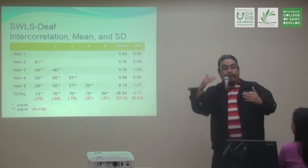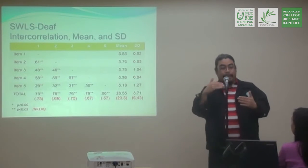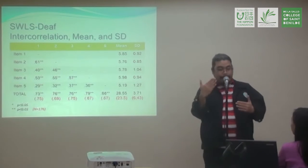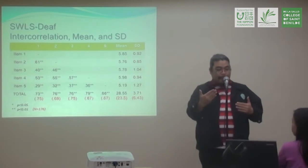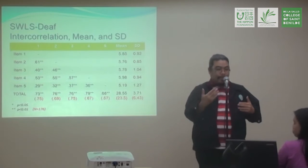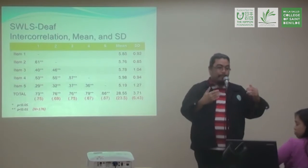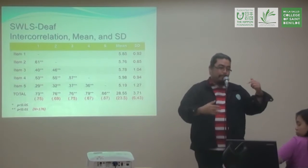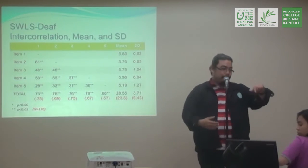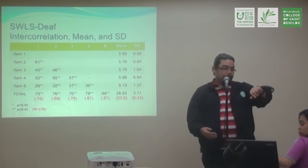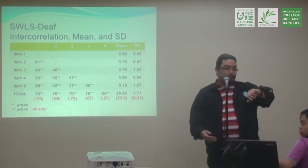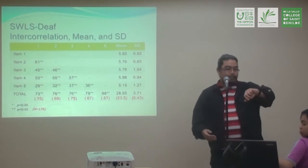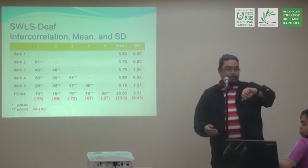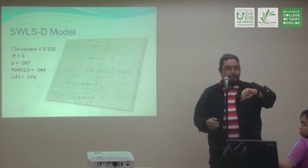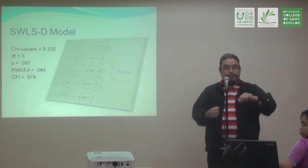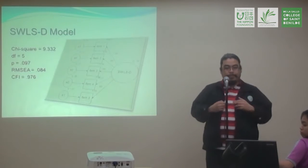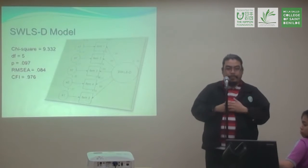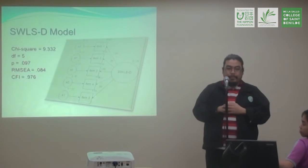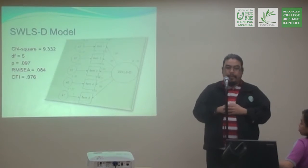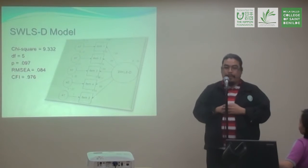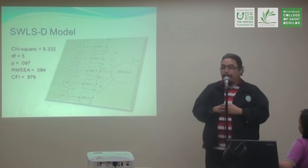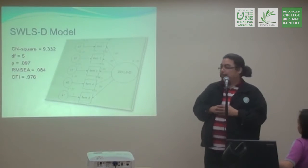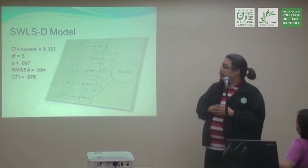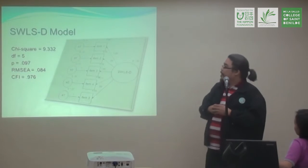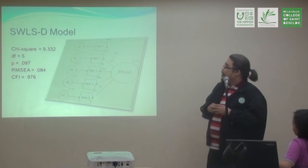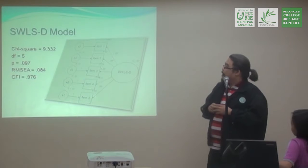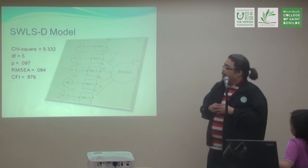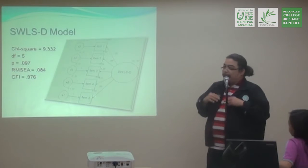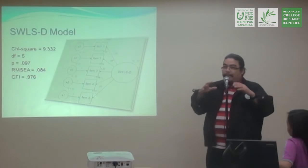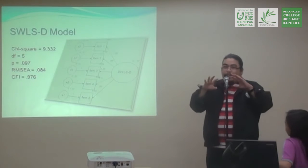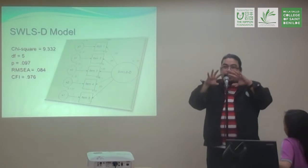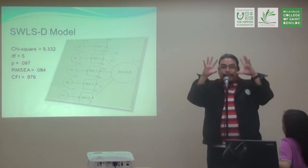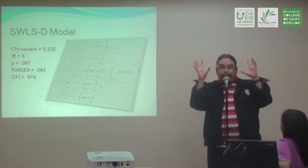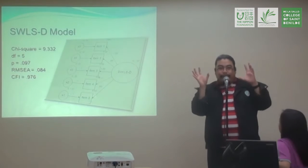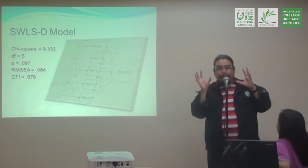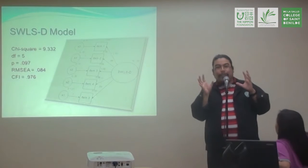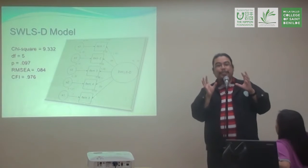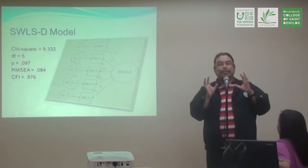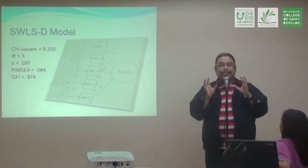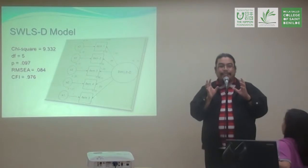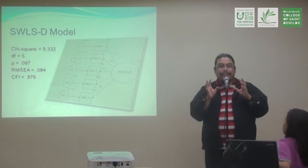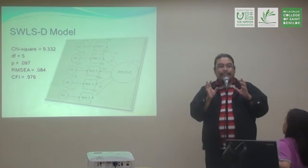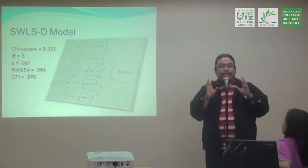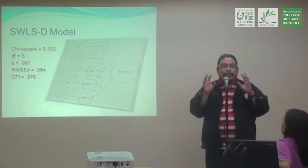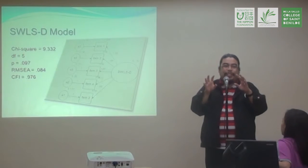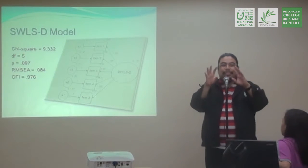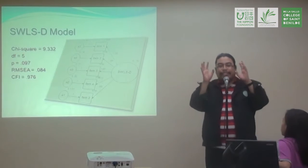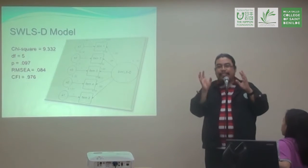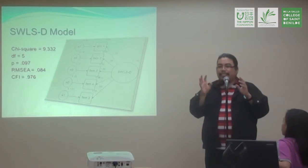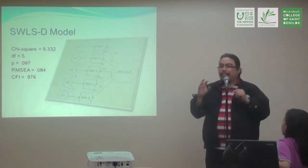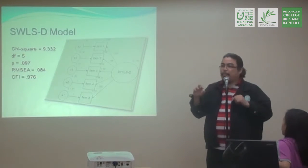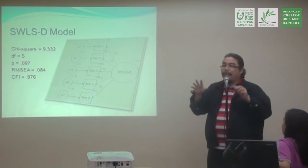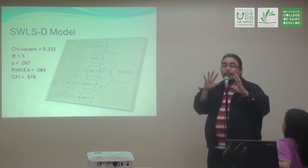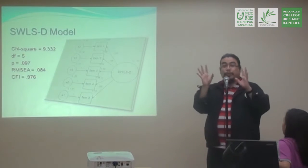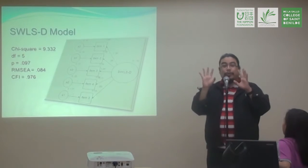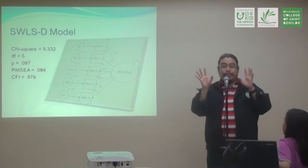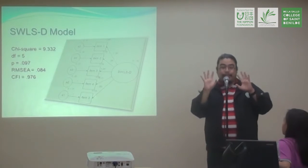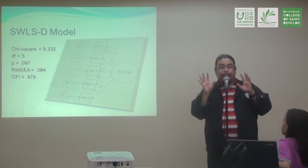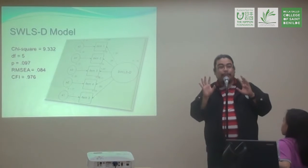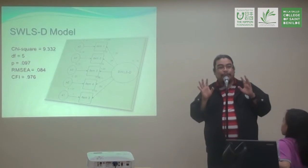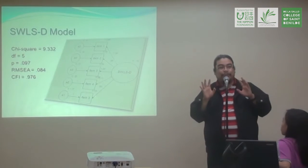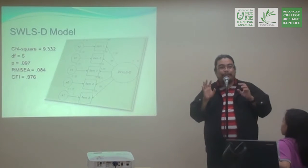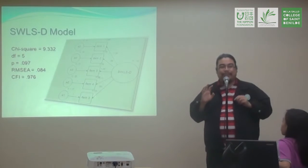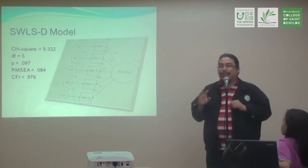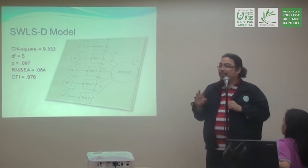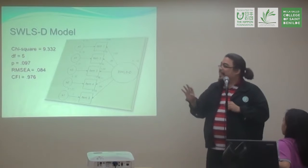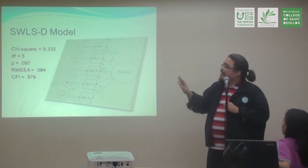Okay, next slide. Now, in educational psychology or in statistics, we like to cross